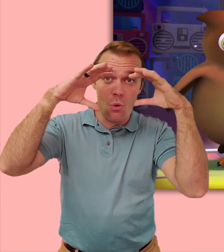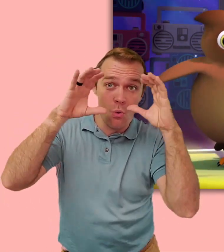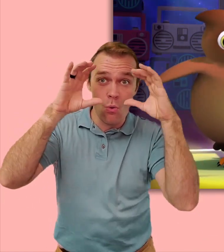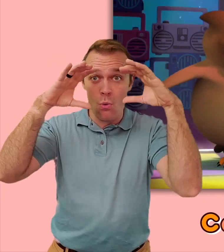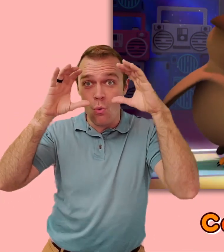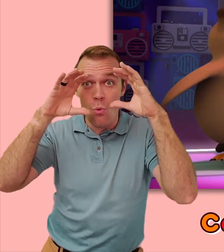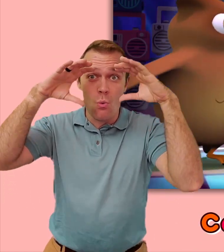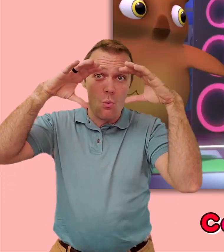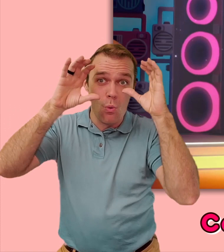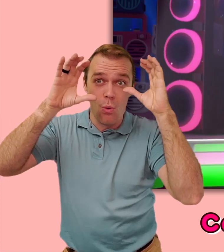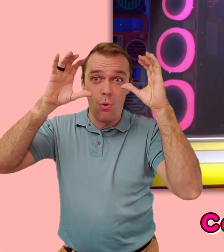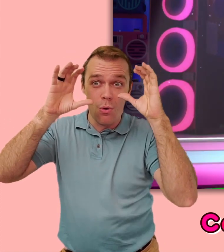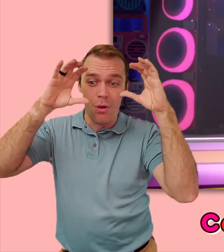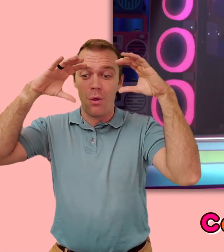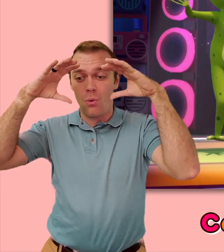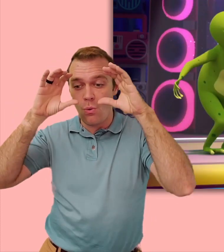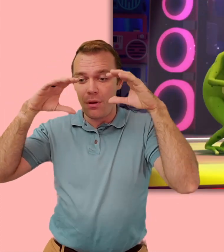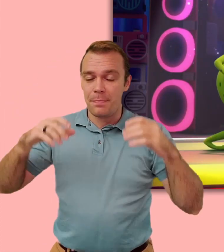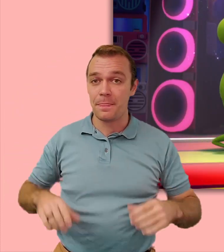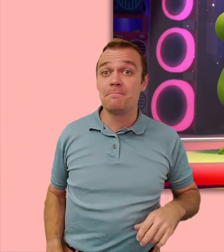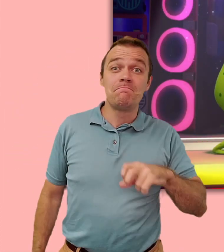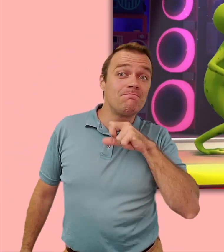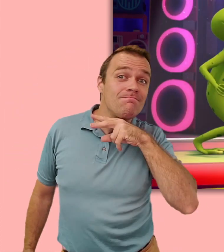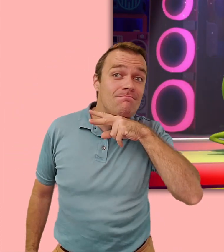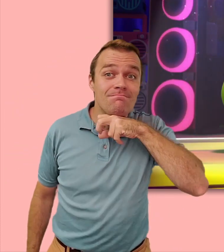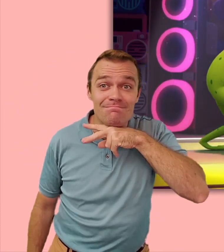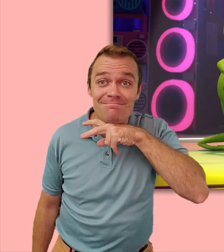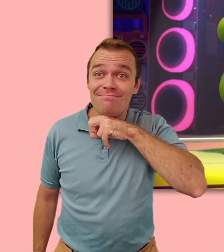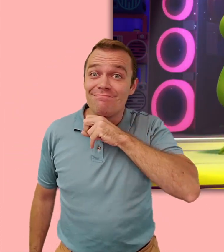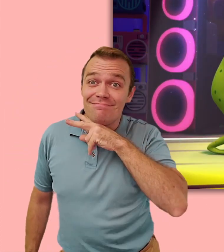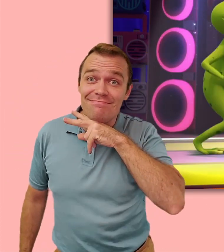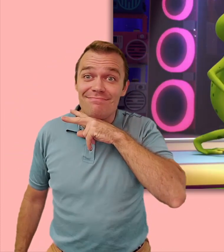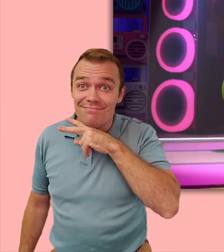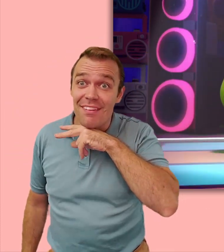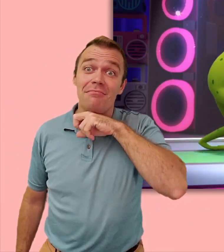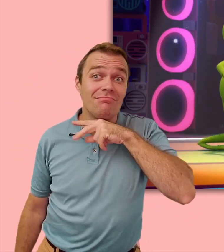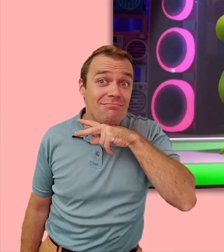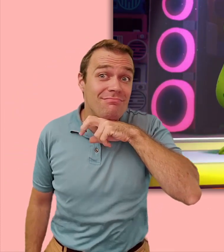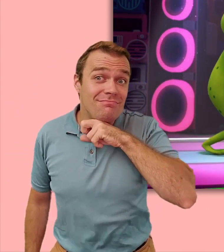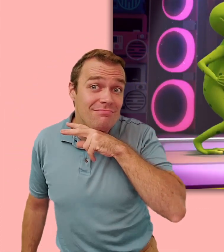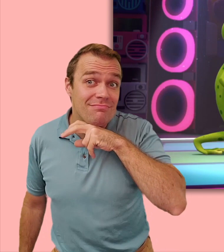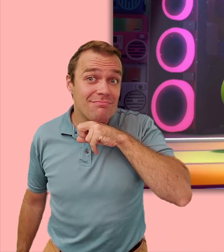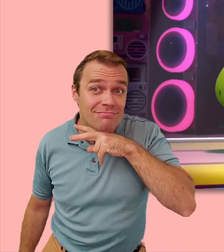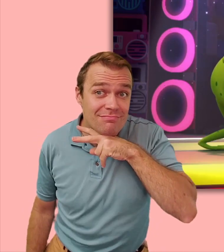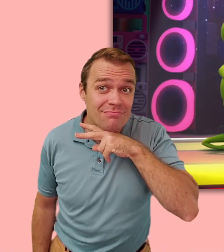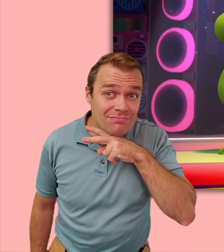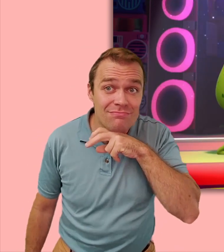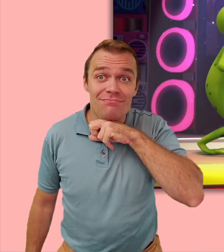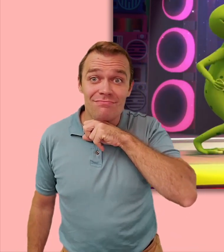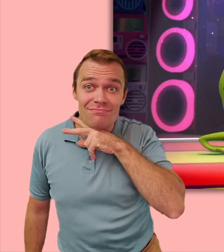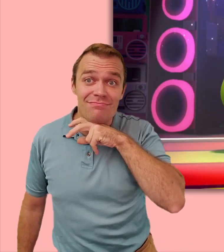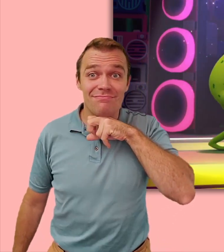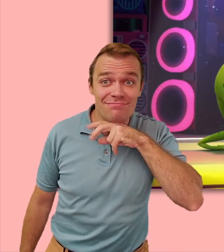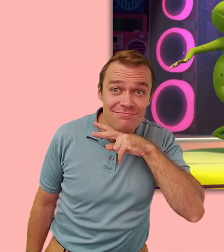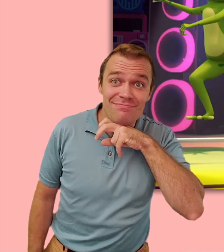hoot. Can you hear the frog go ribbit ribbit ribbit? Listen to the frog go